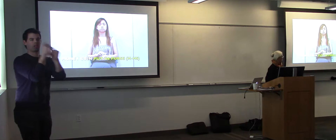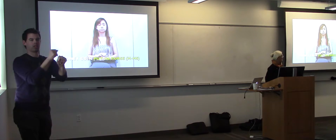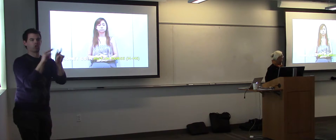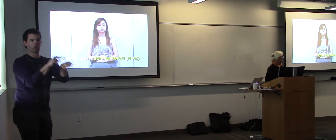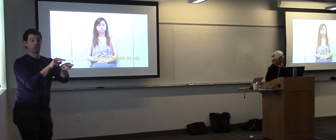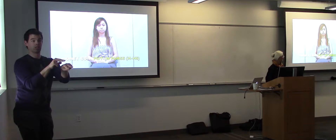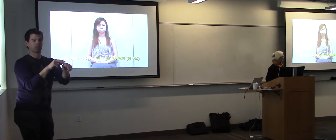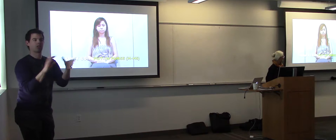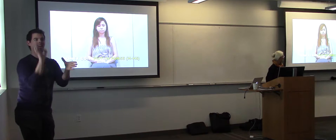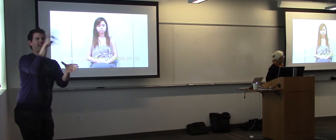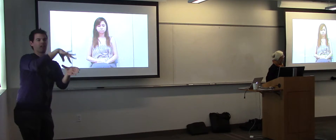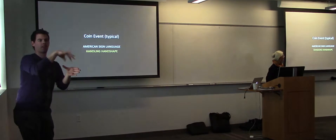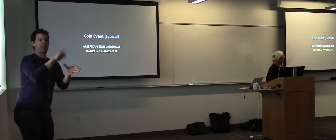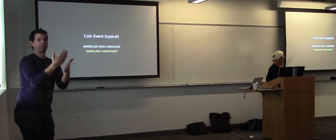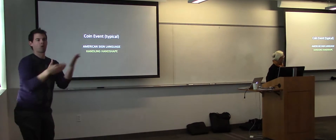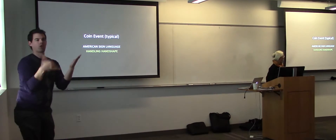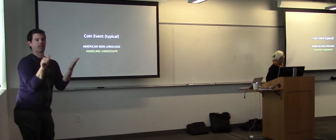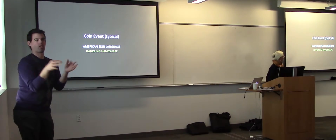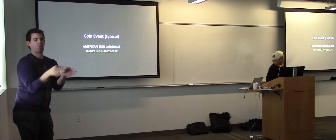So that's a hand